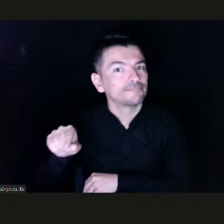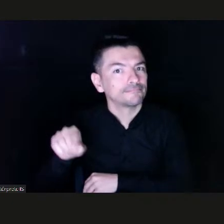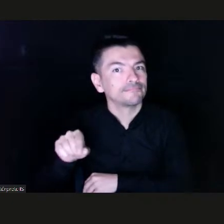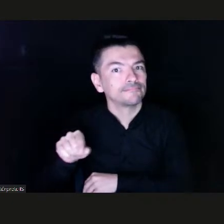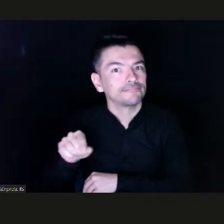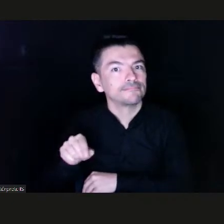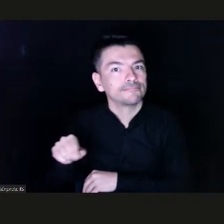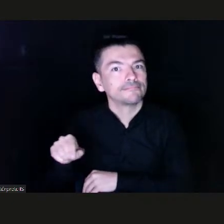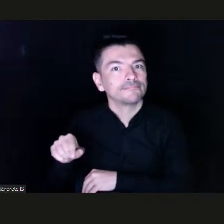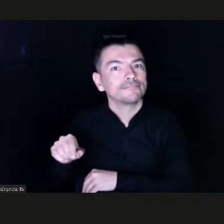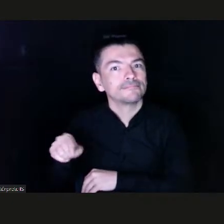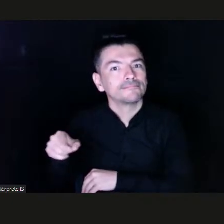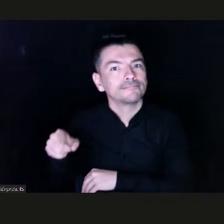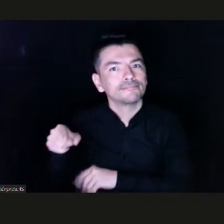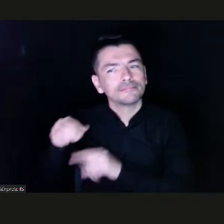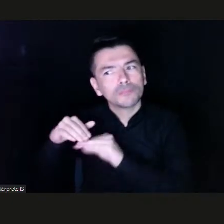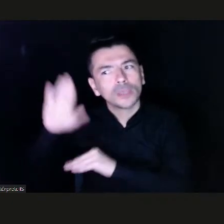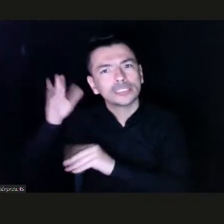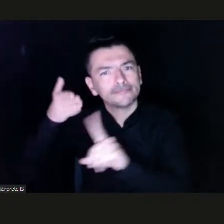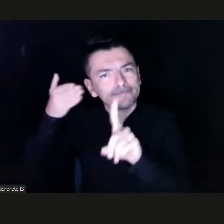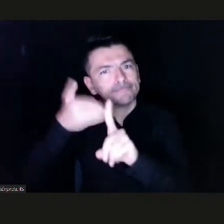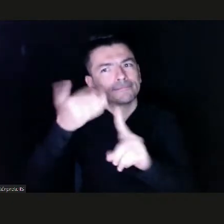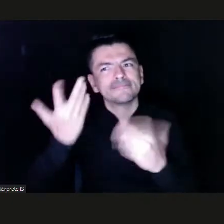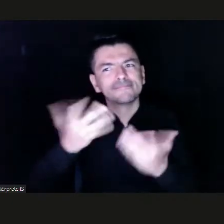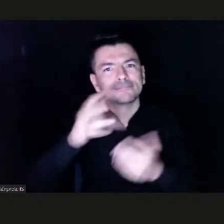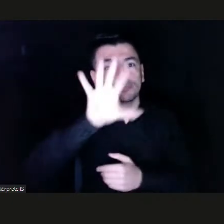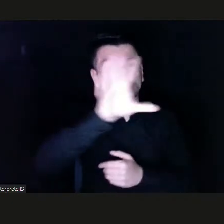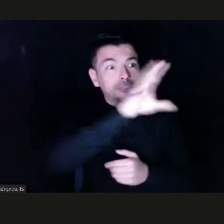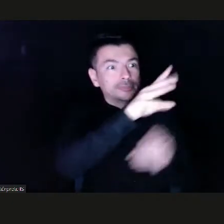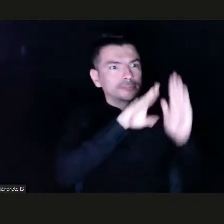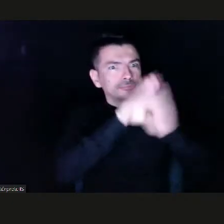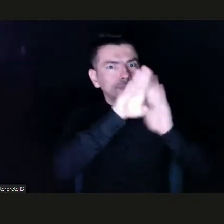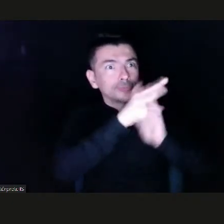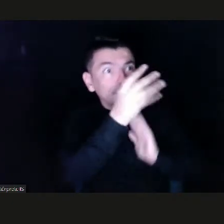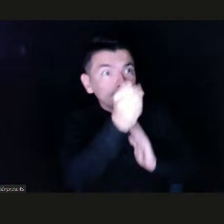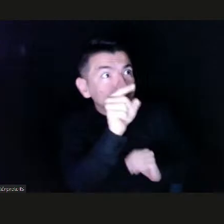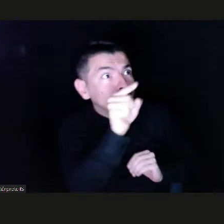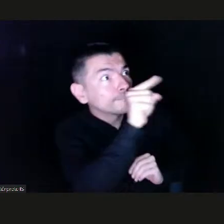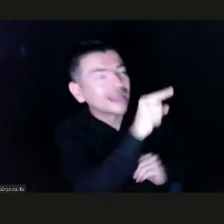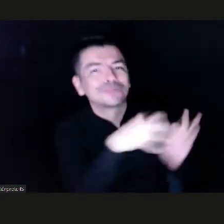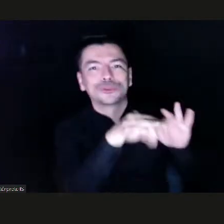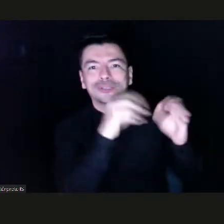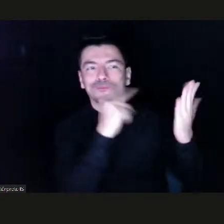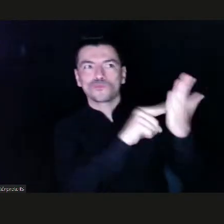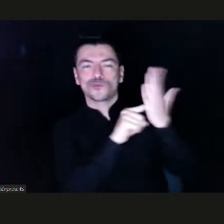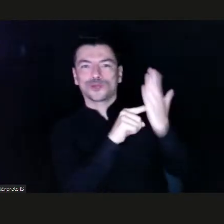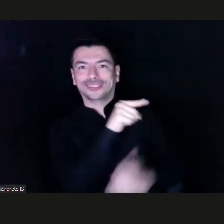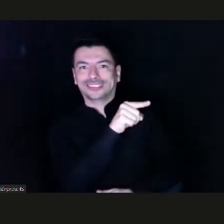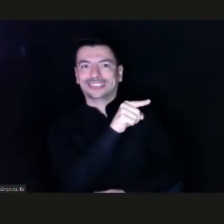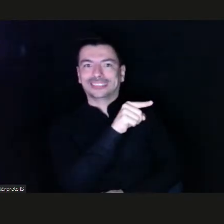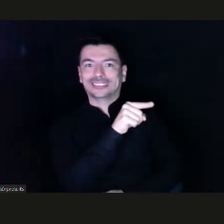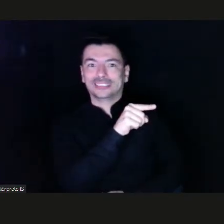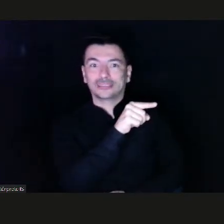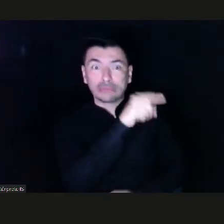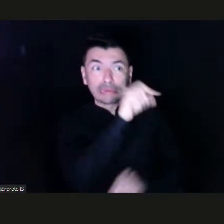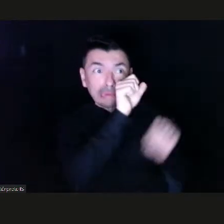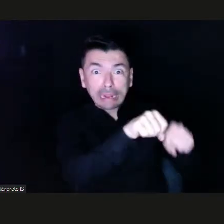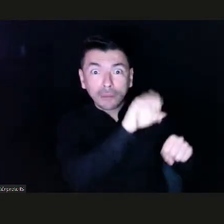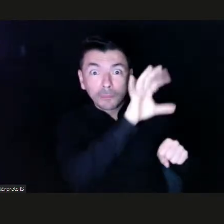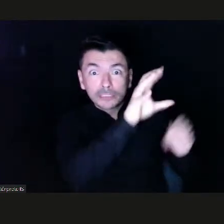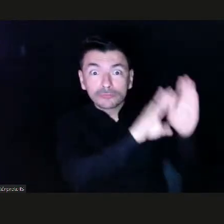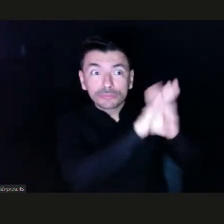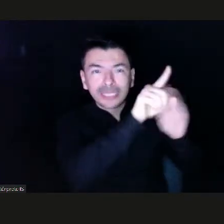this affects the ability of less developed countries to compete globally. So thank you very much for